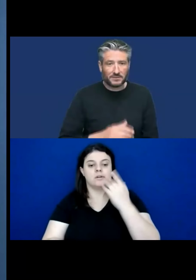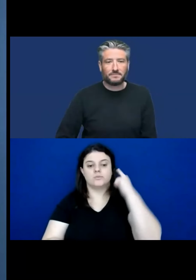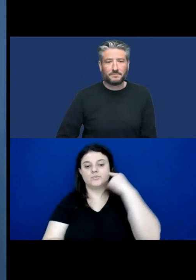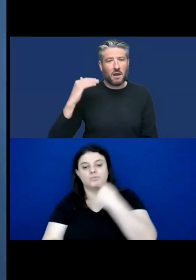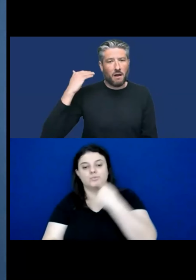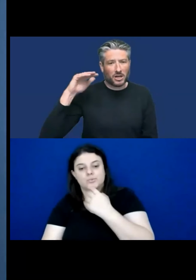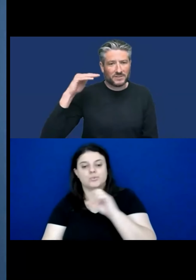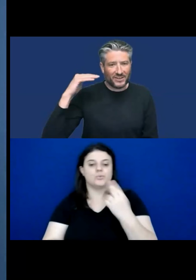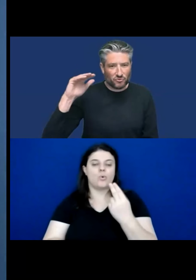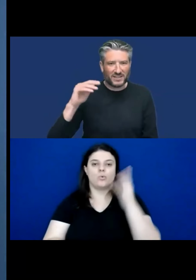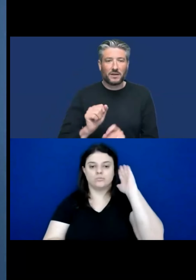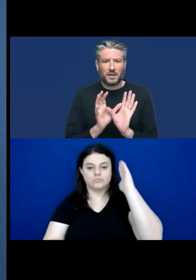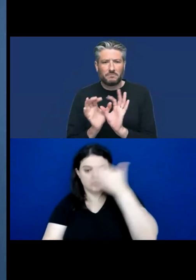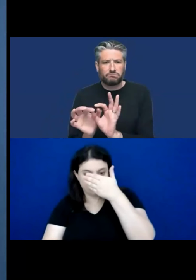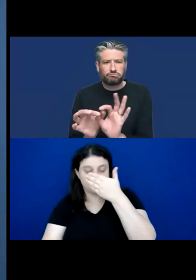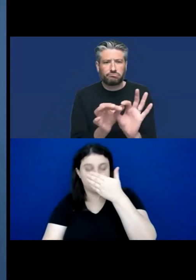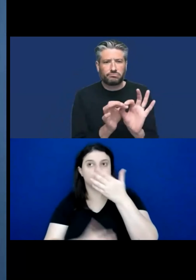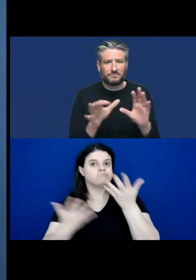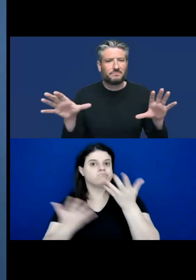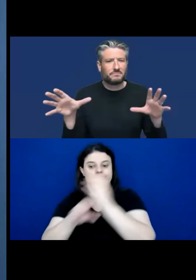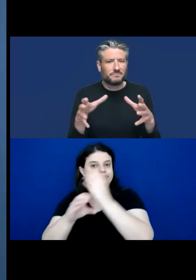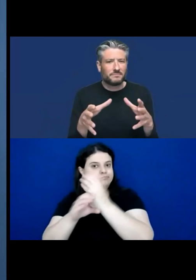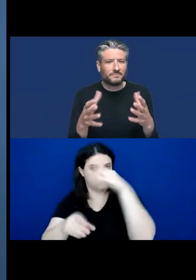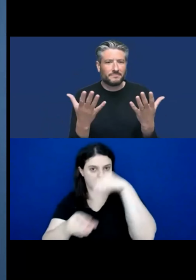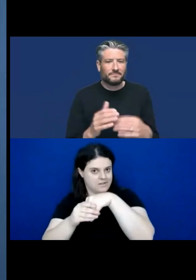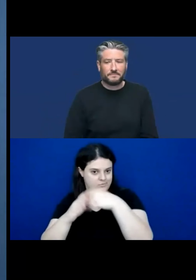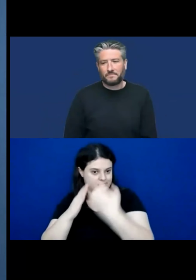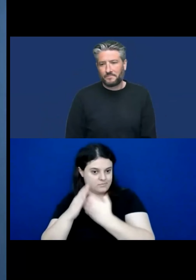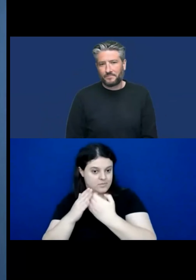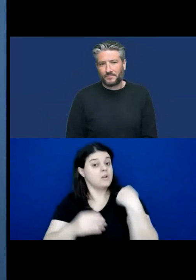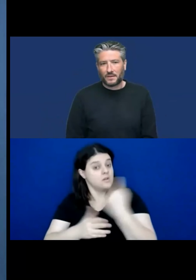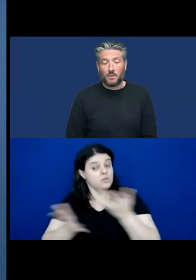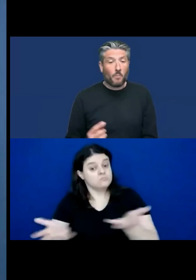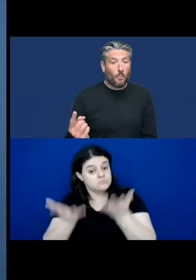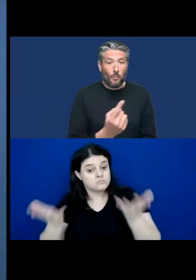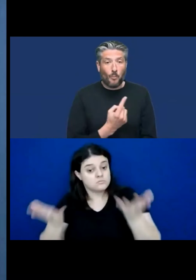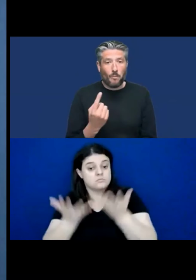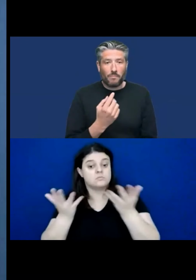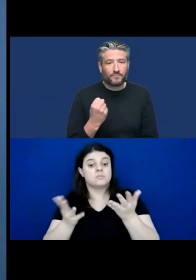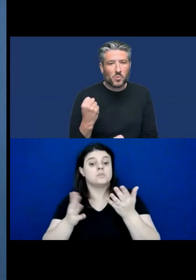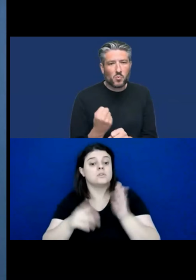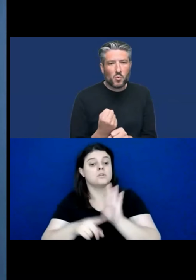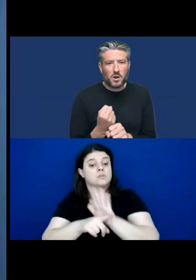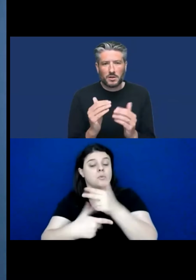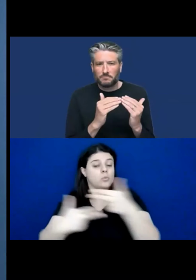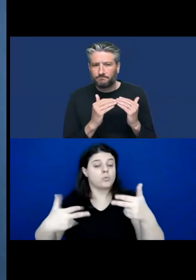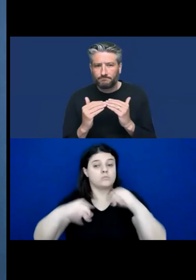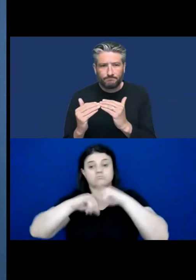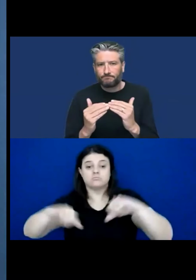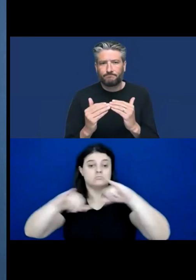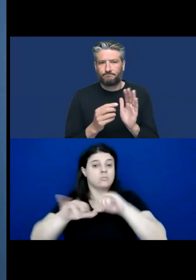work together on promoting our needs and making some campaigns and